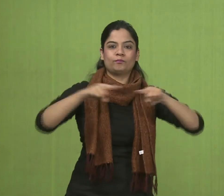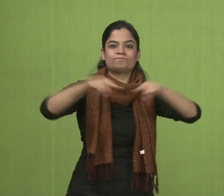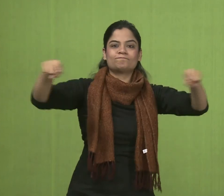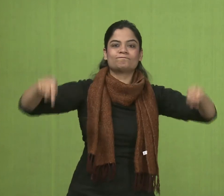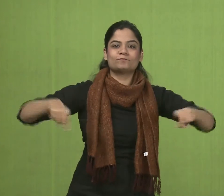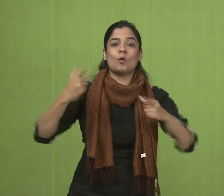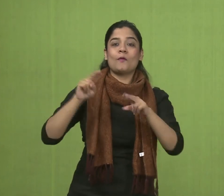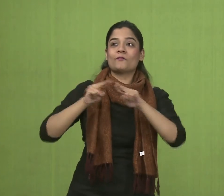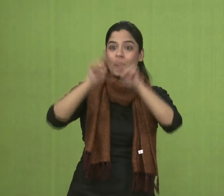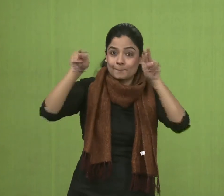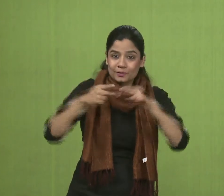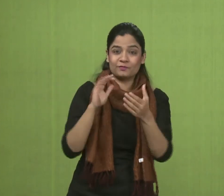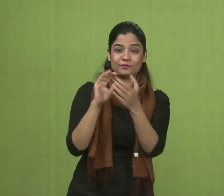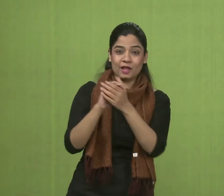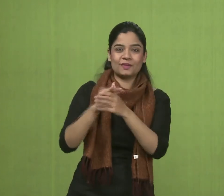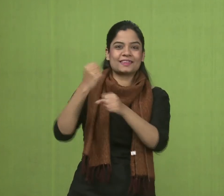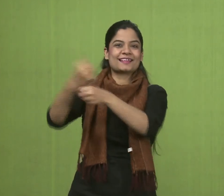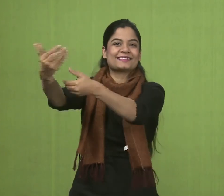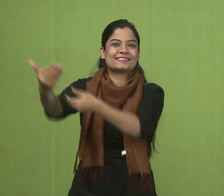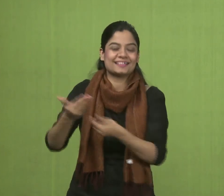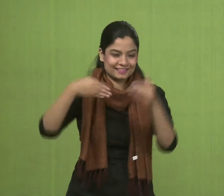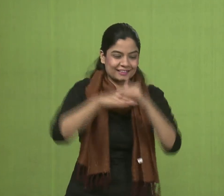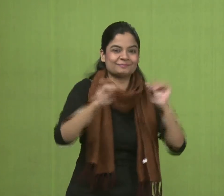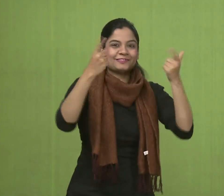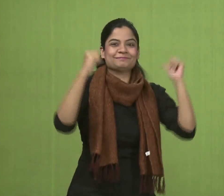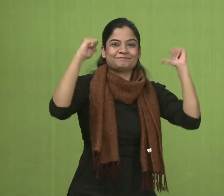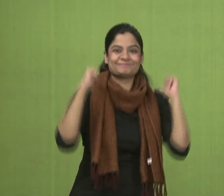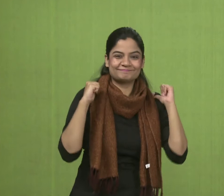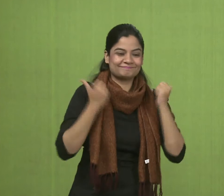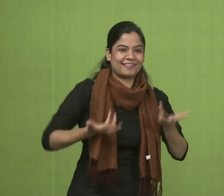and relax, have discussions, typically called drawing room as well.